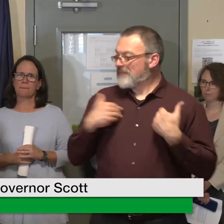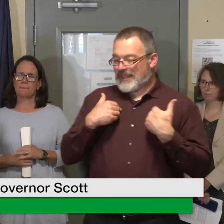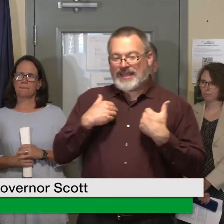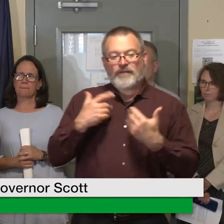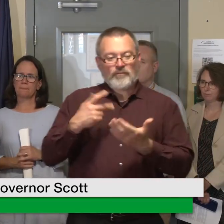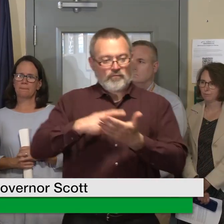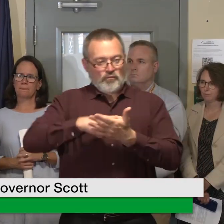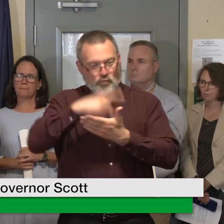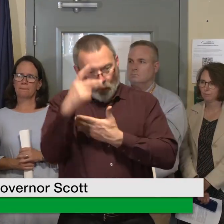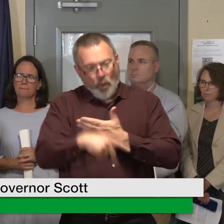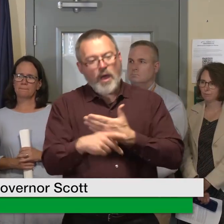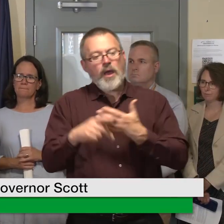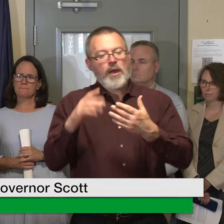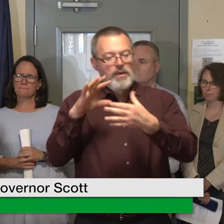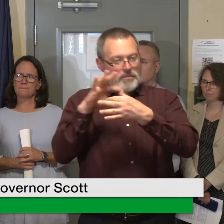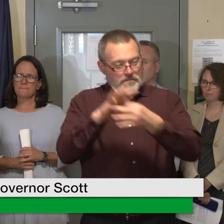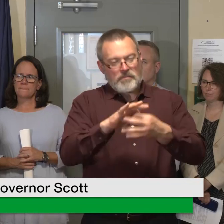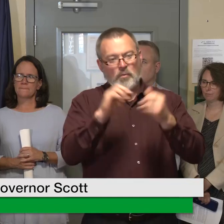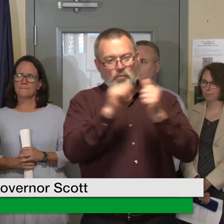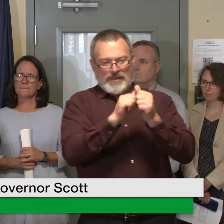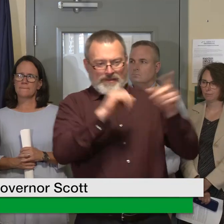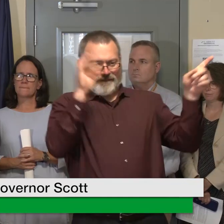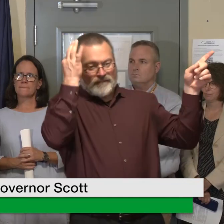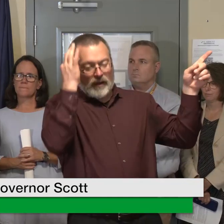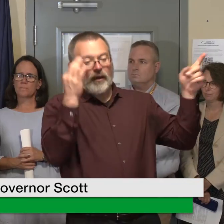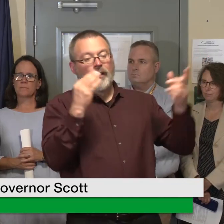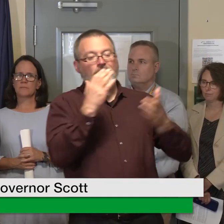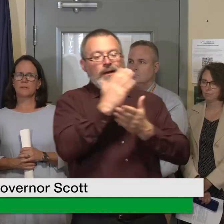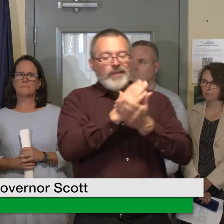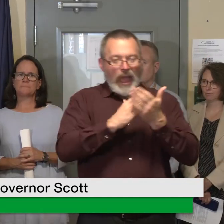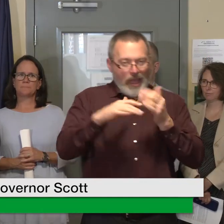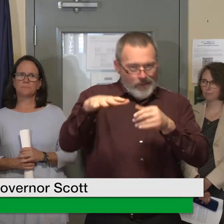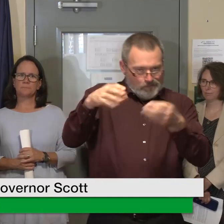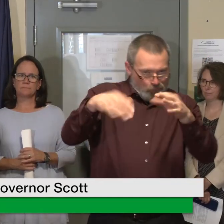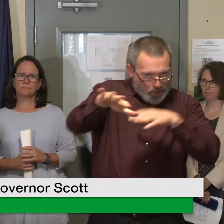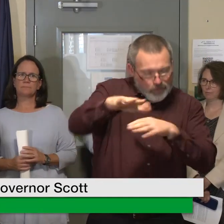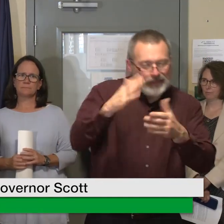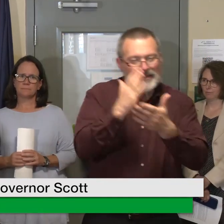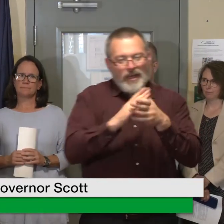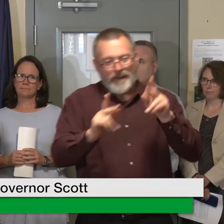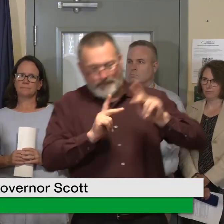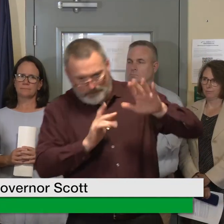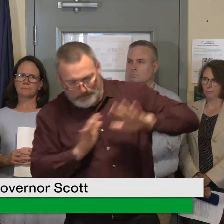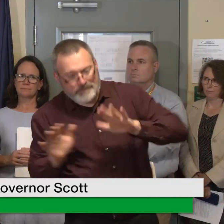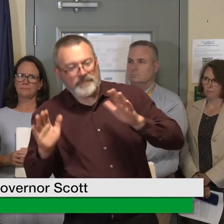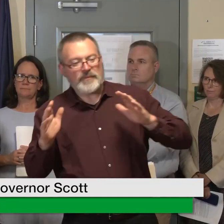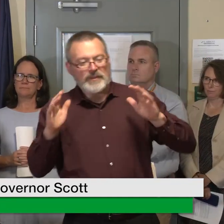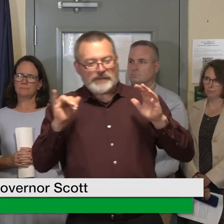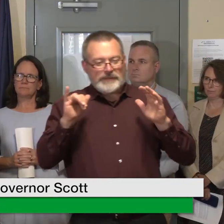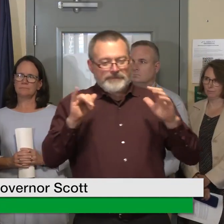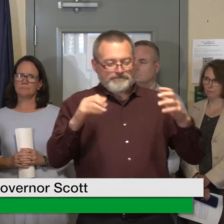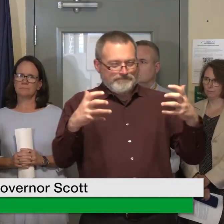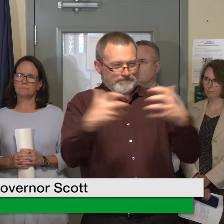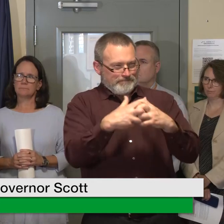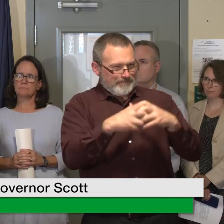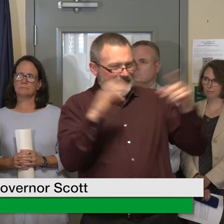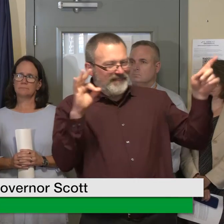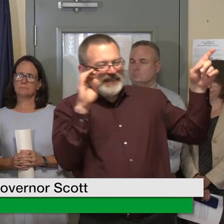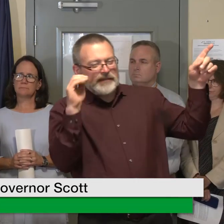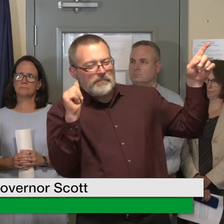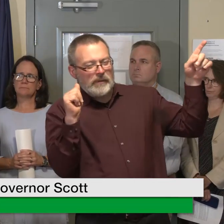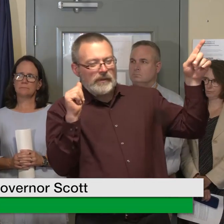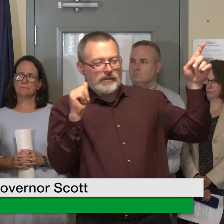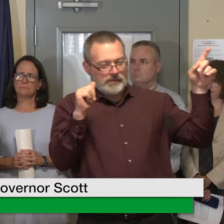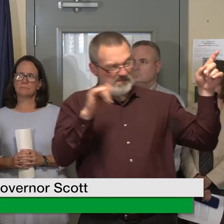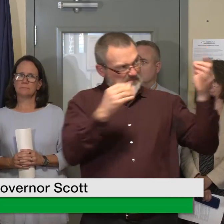take the some individuals or some properties that may not exactly fit into the FEMA requirements and use that money